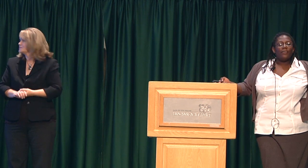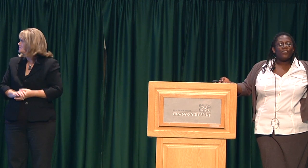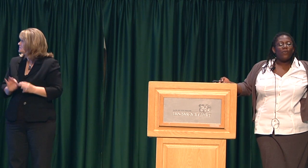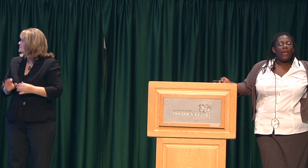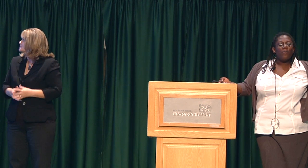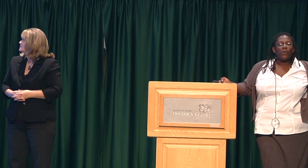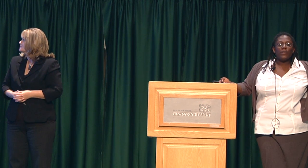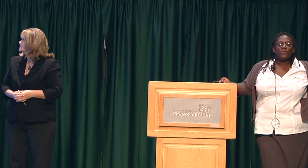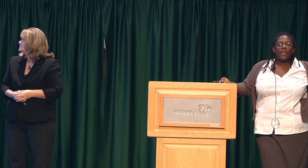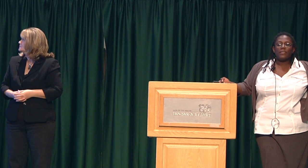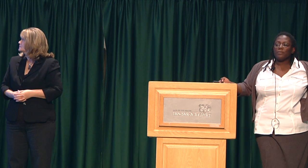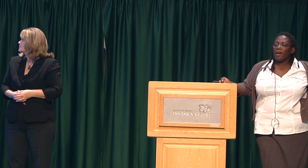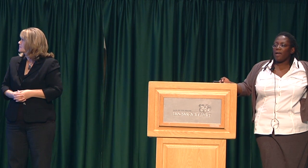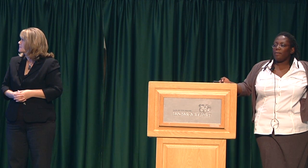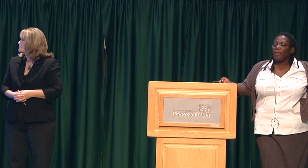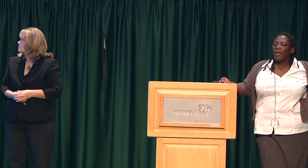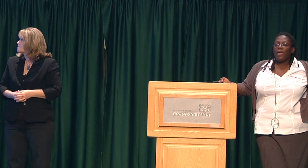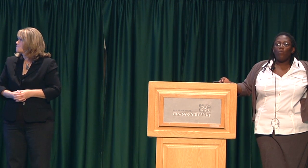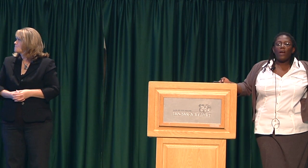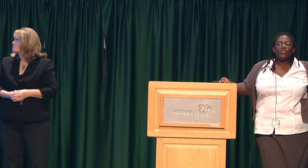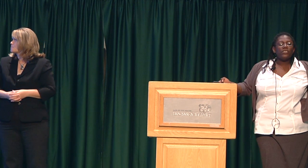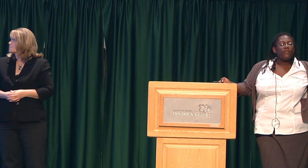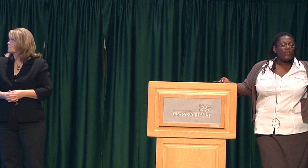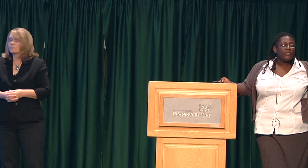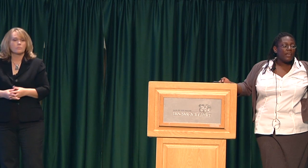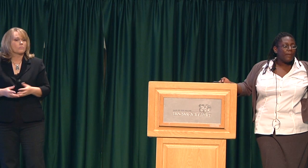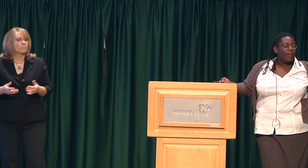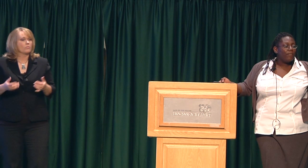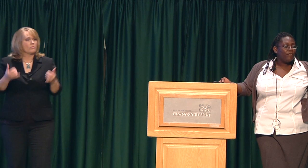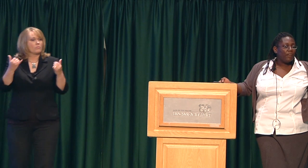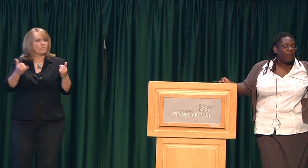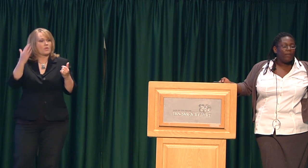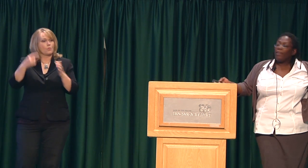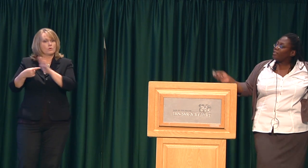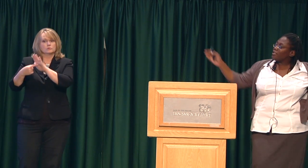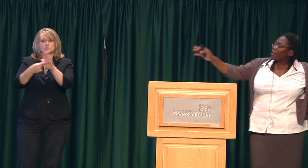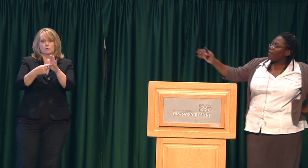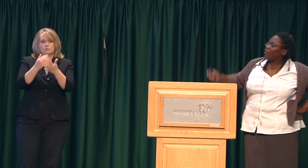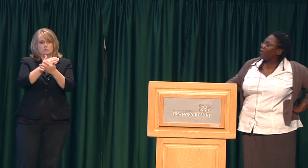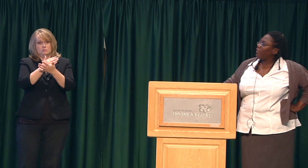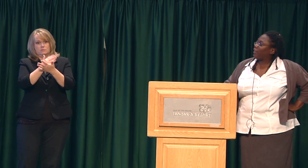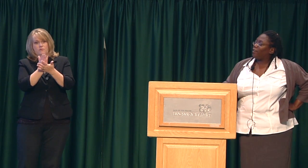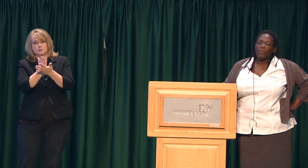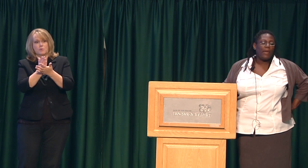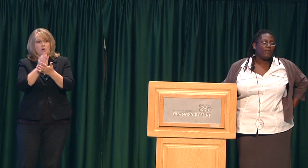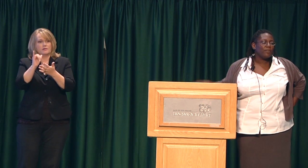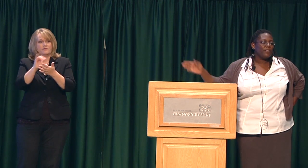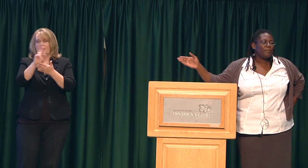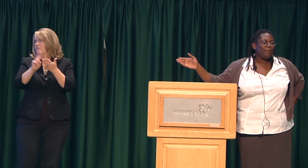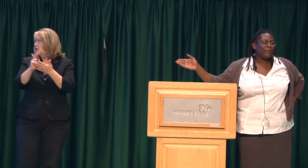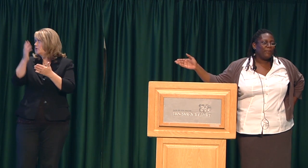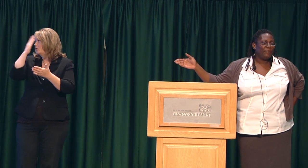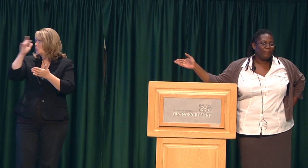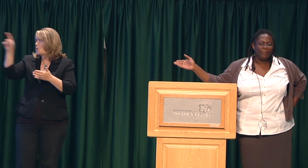Okay, so now we're going to take some time and watch just the first segment of the video. This is the cover of the video. You might know some